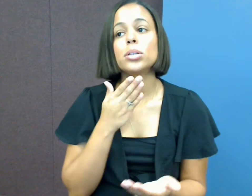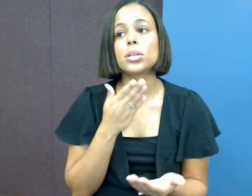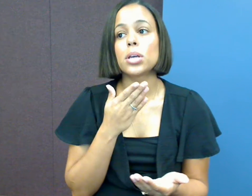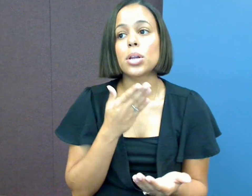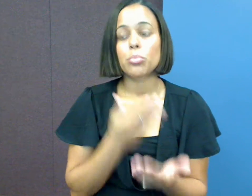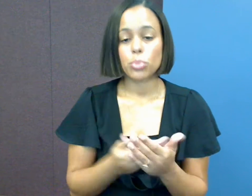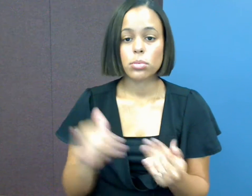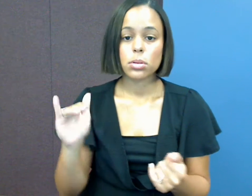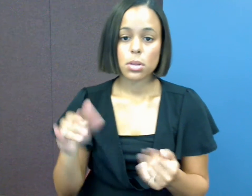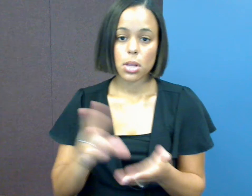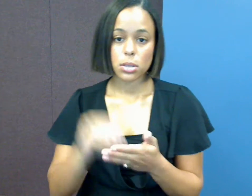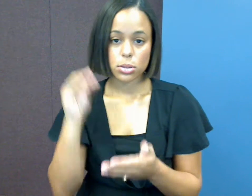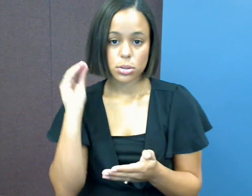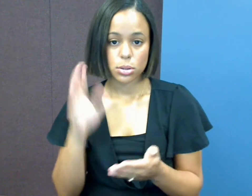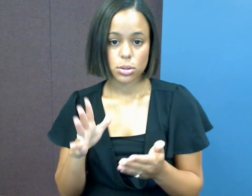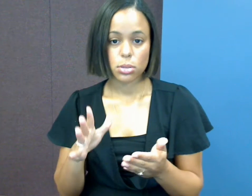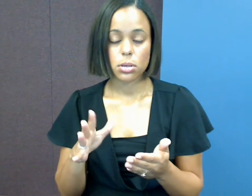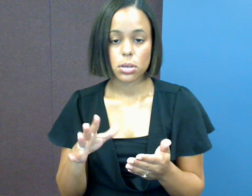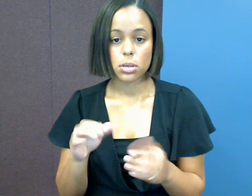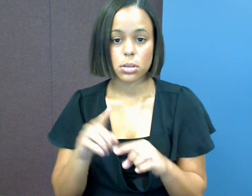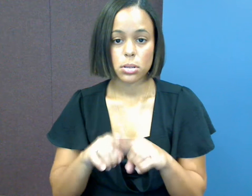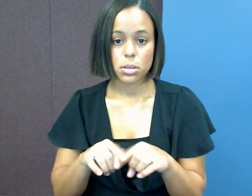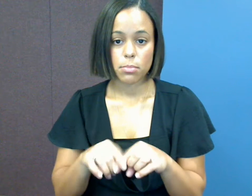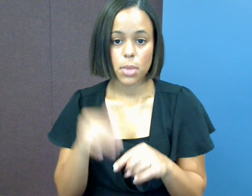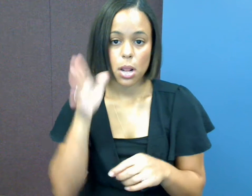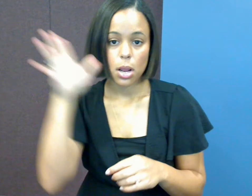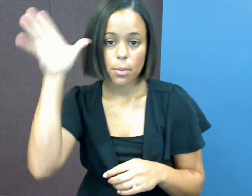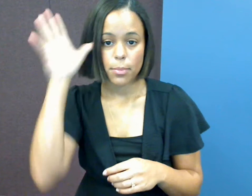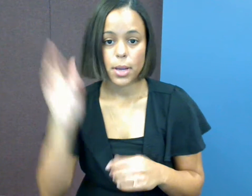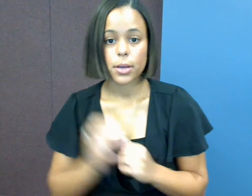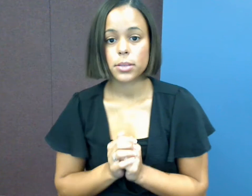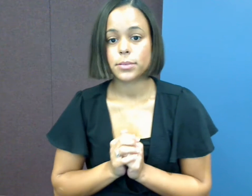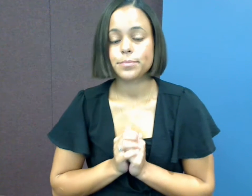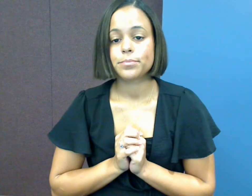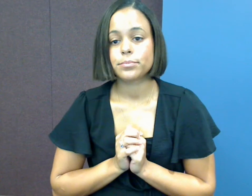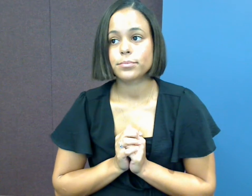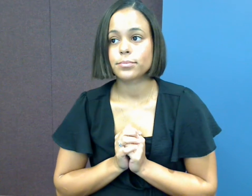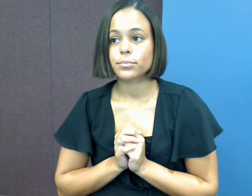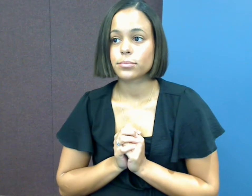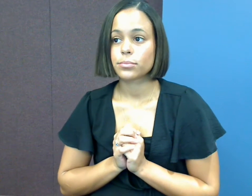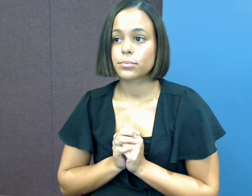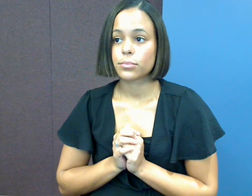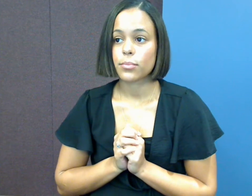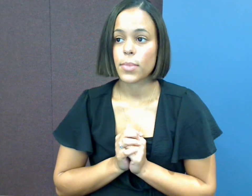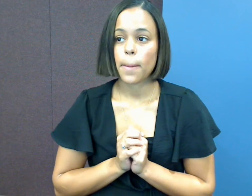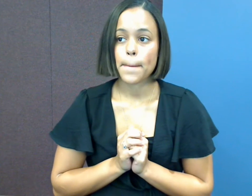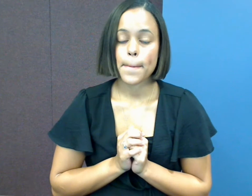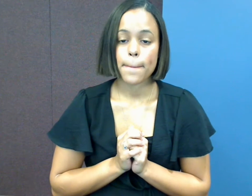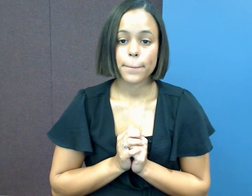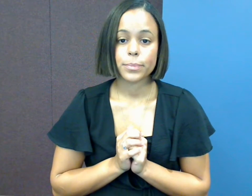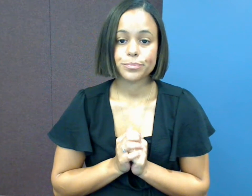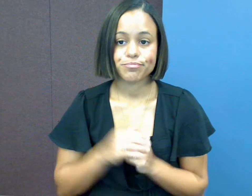can bring in that documentation, the institution may share information from the education record with that